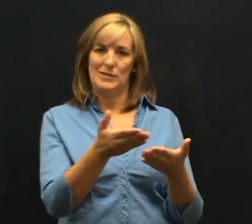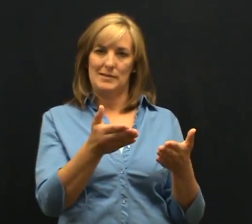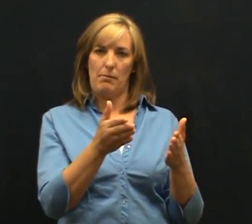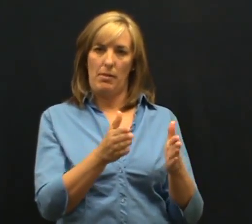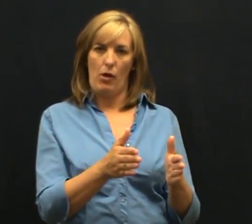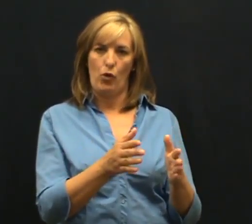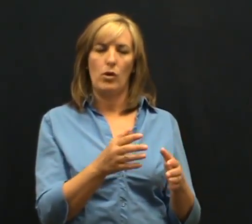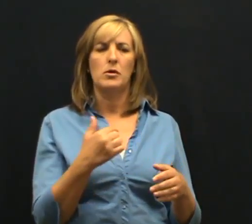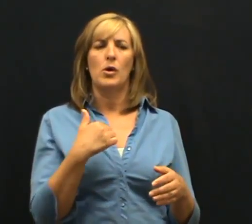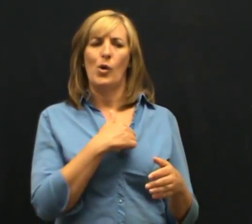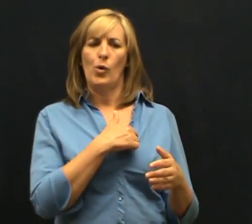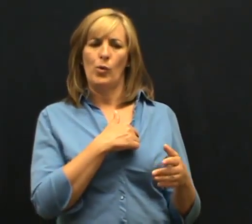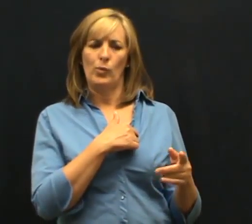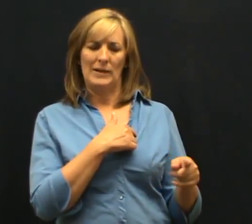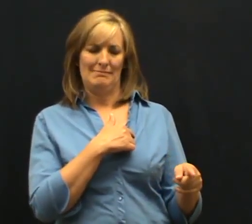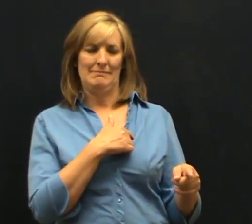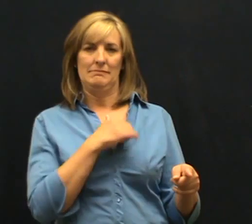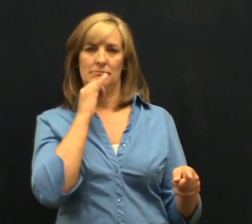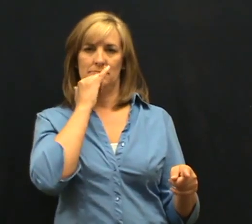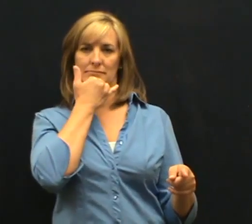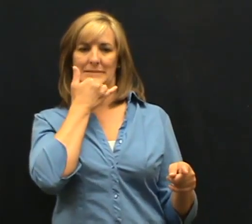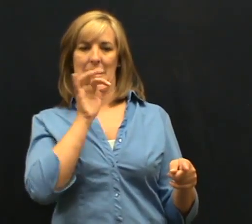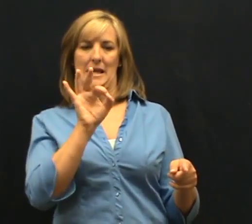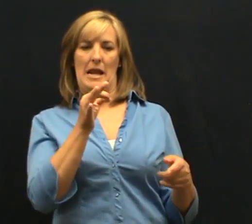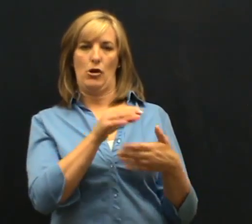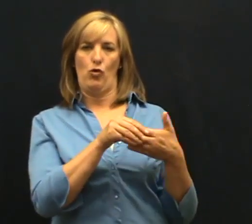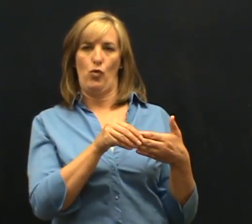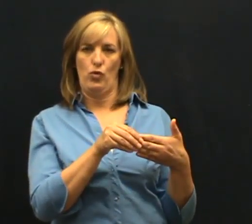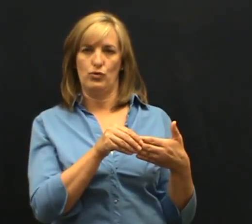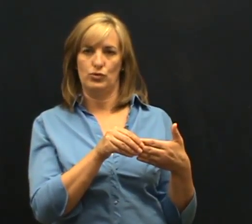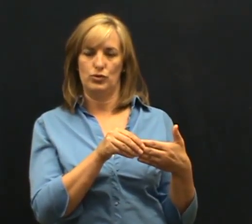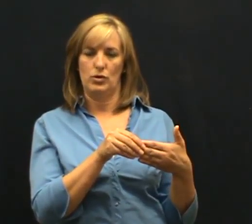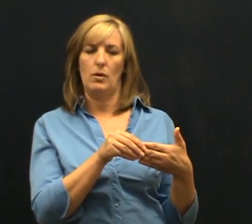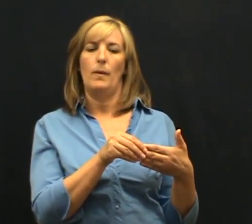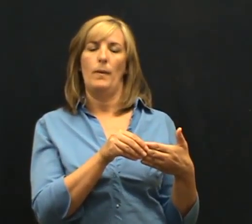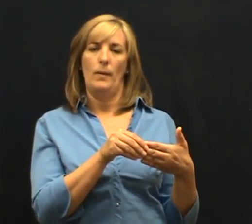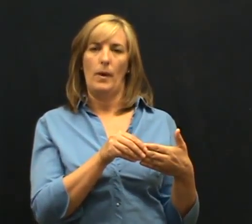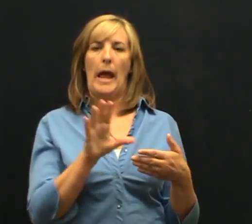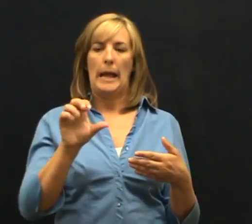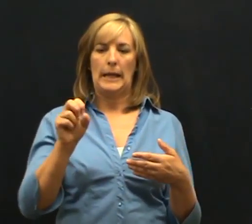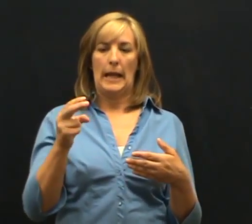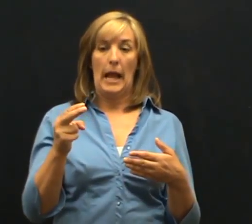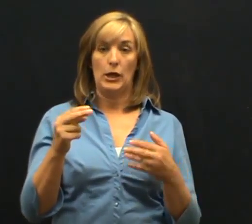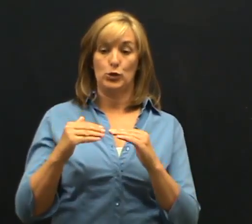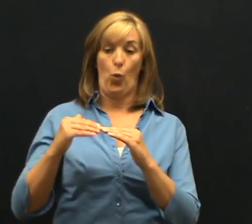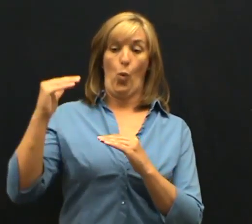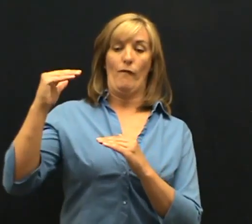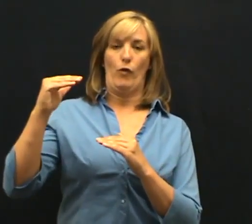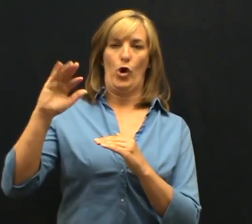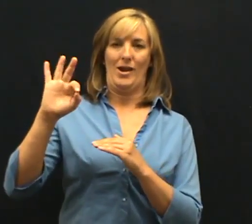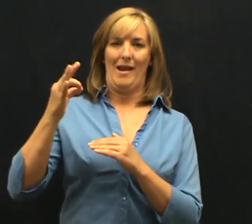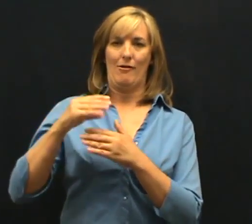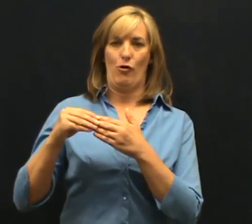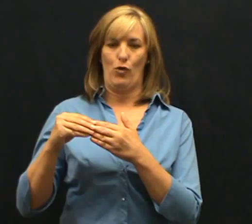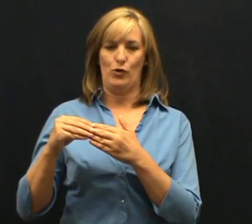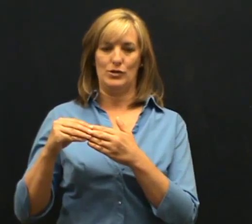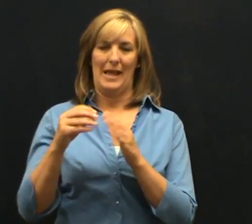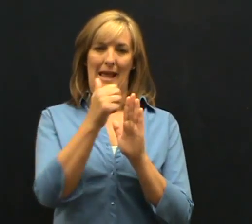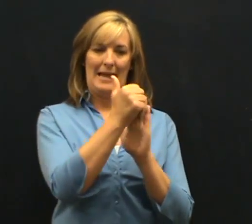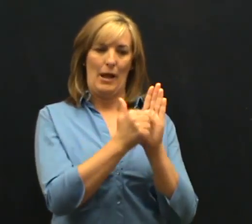understated that payment by $9, so our cash would be overstated by 9, and our accounts payable would